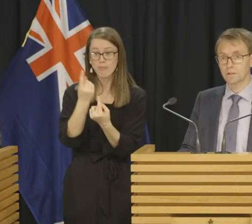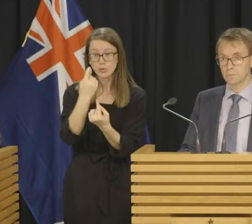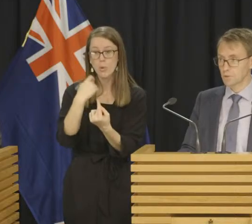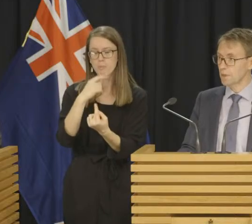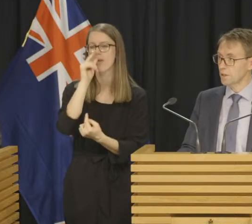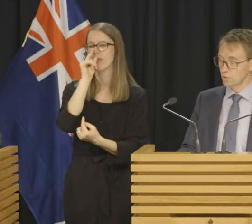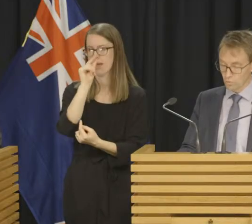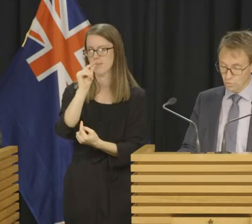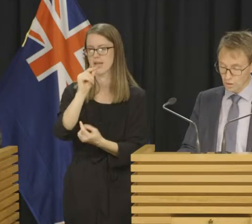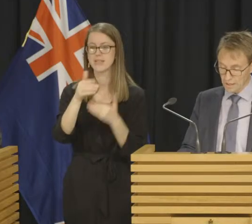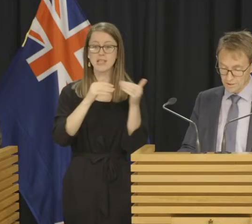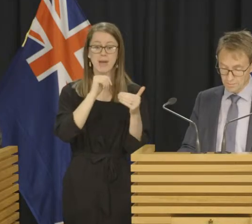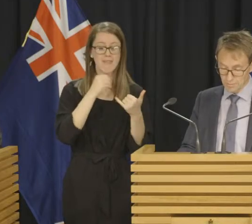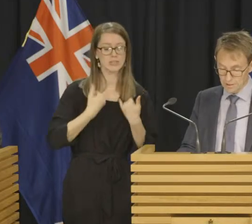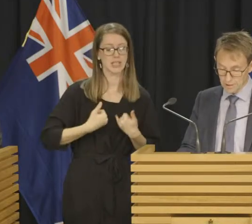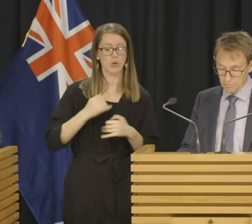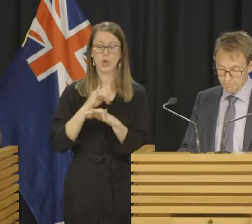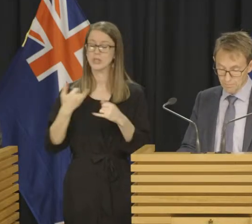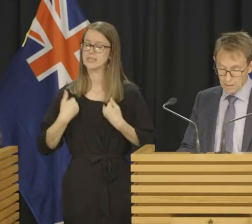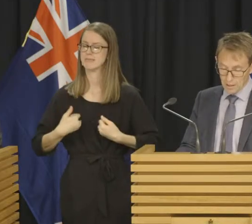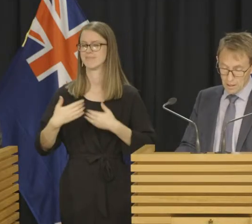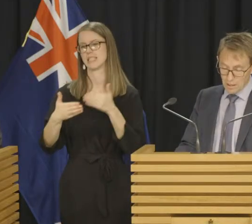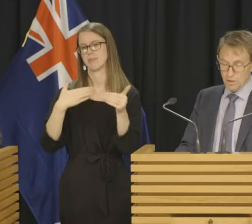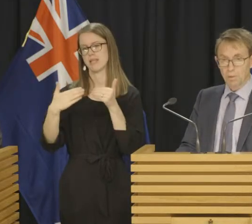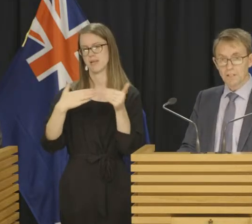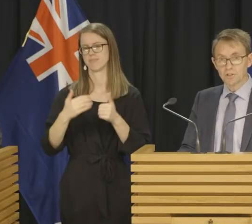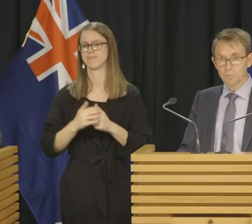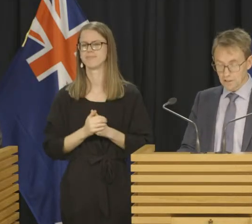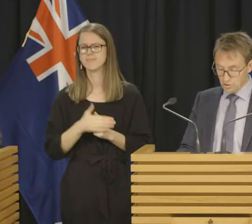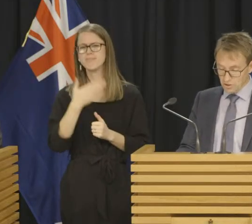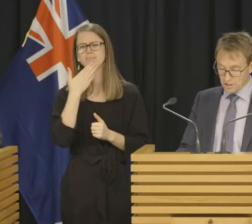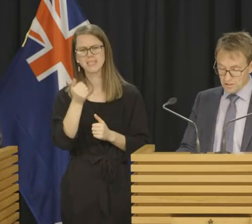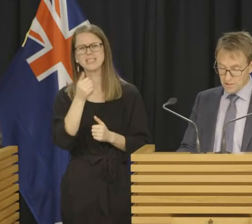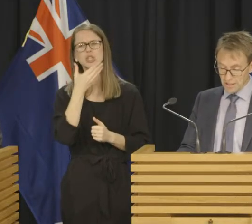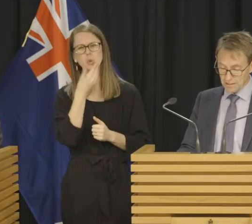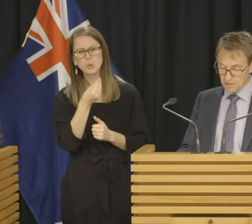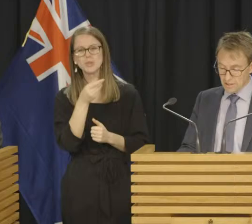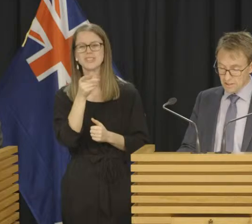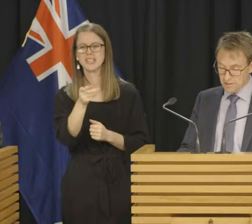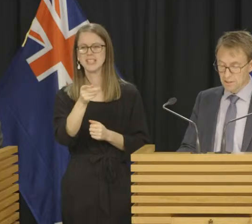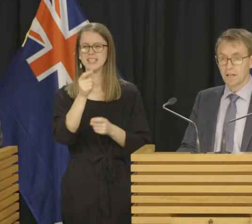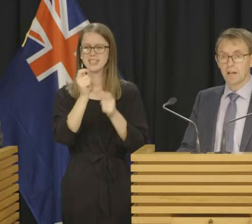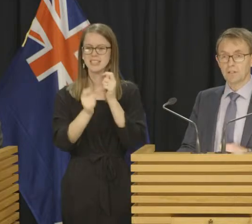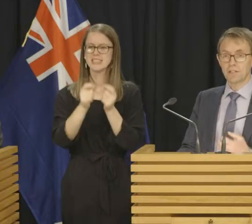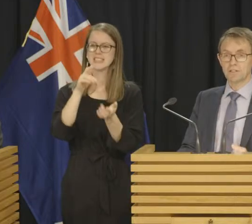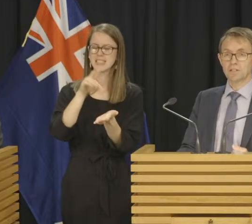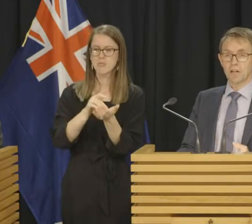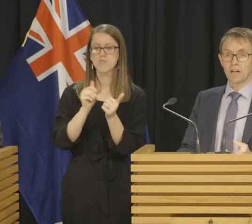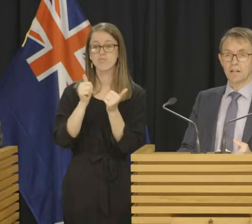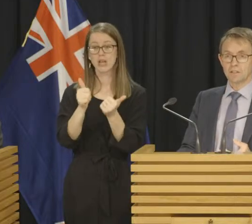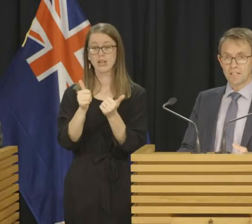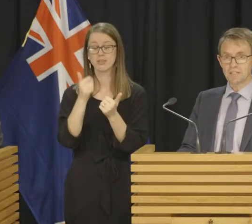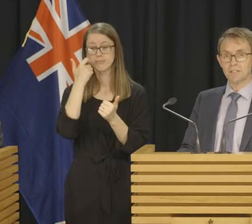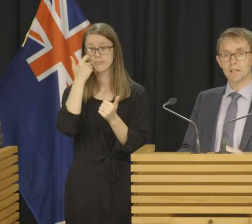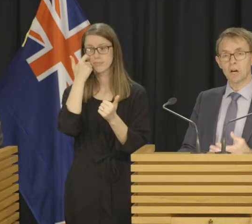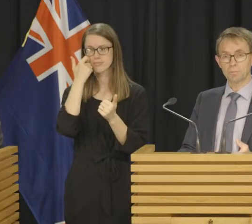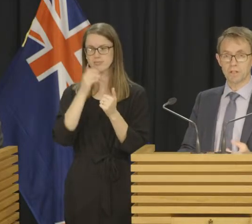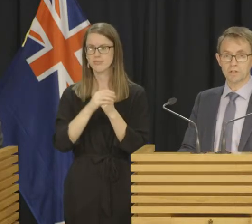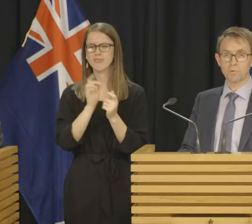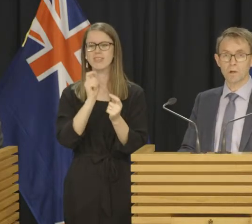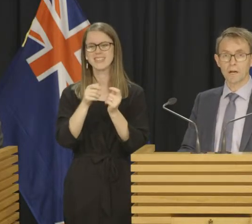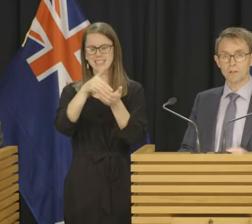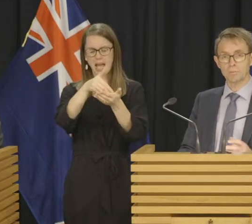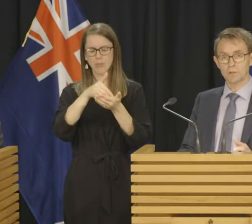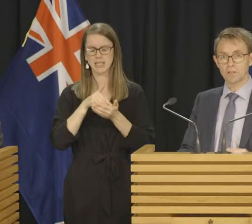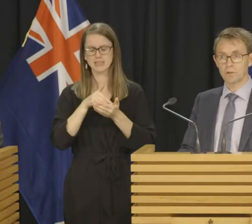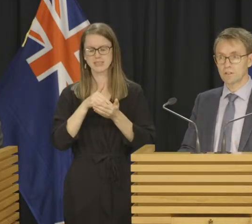there, symptomatic or asymptomatic. So please do make use of these centres. Tests the testing helps